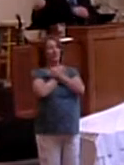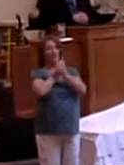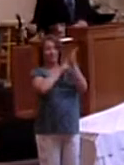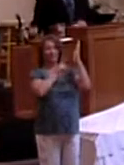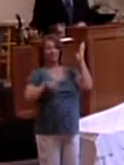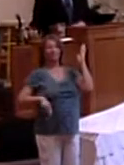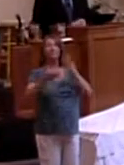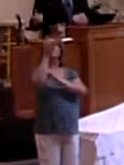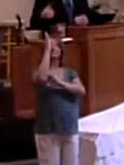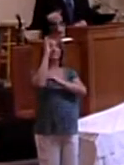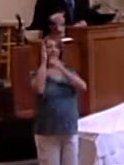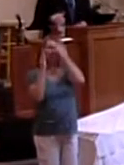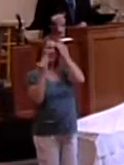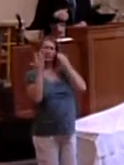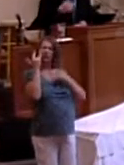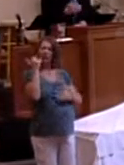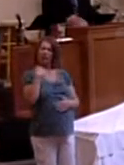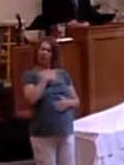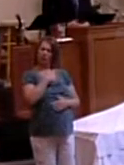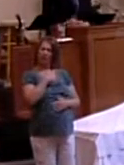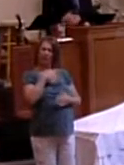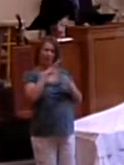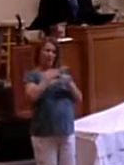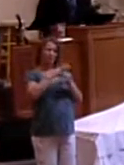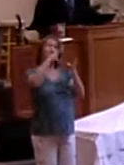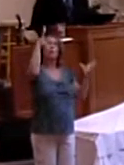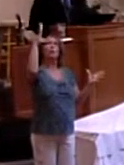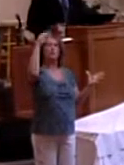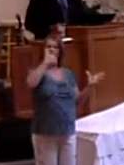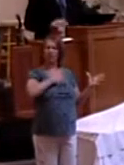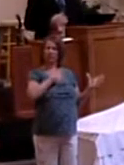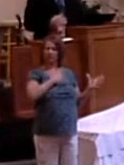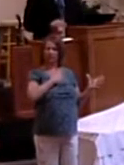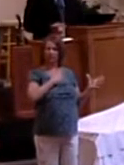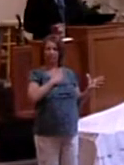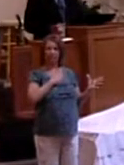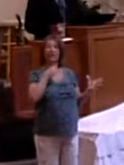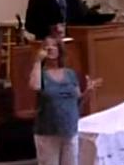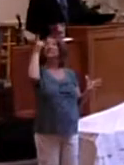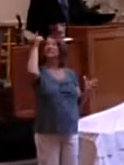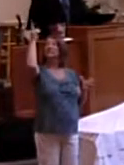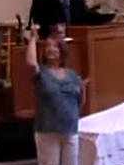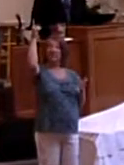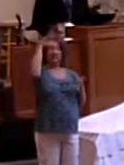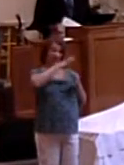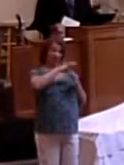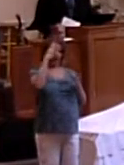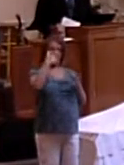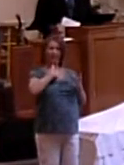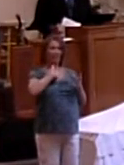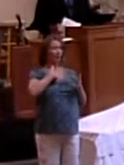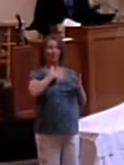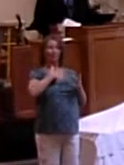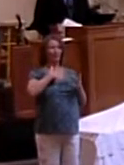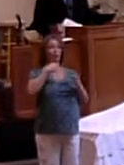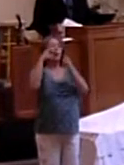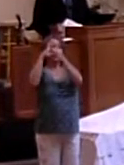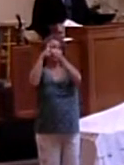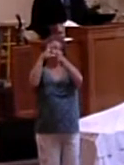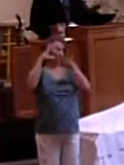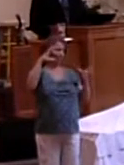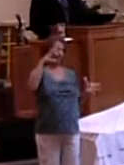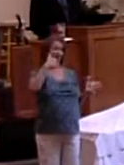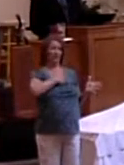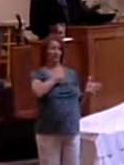we separate ourselves from Him? He is not separating Himself from us. We are separating and running from